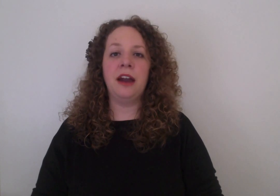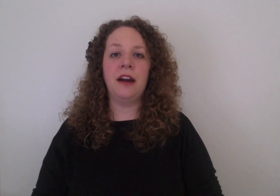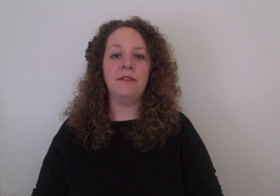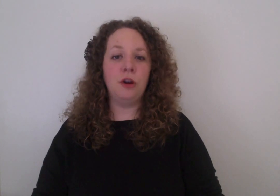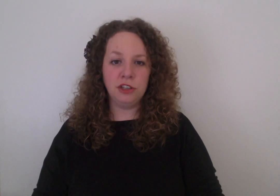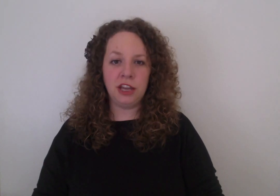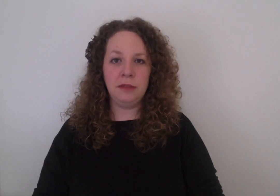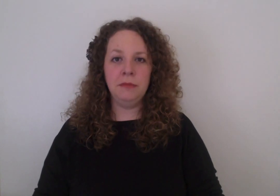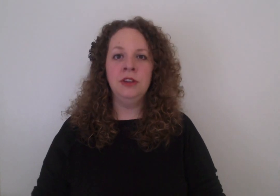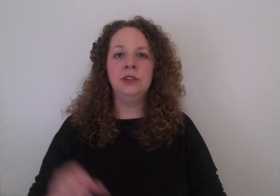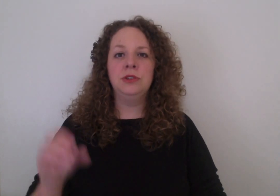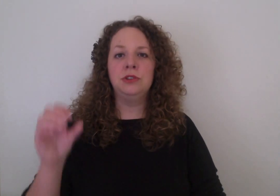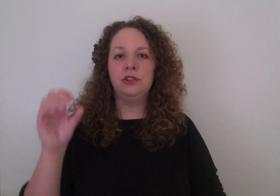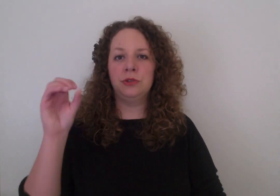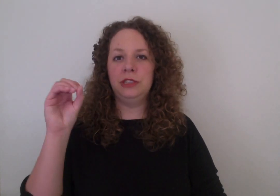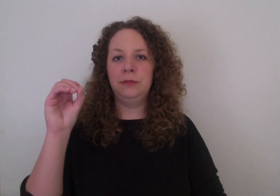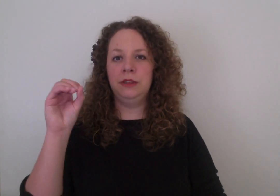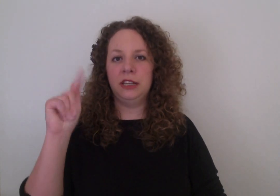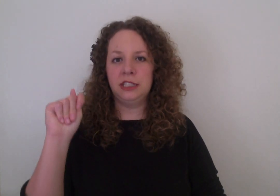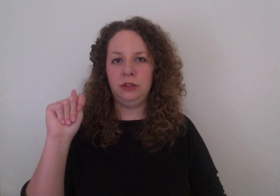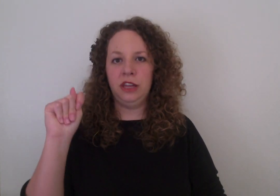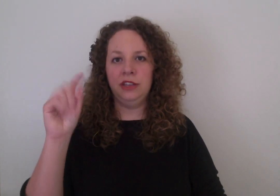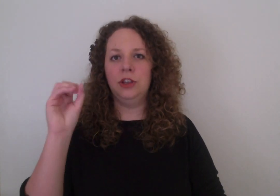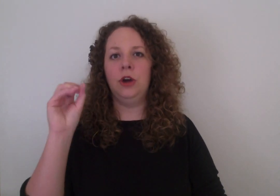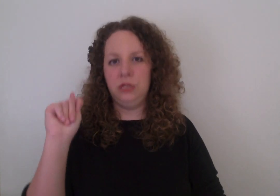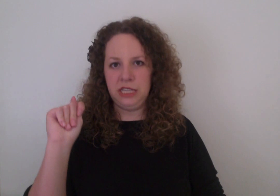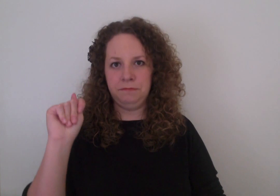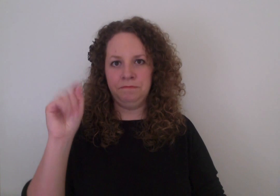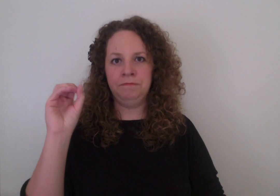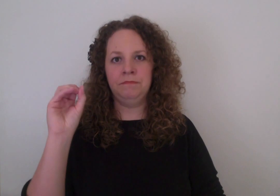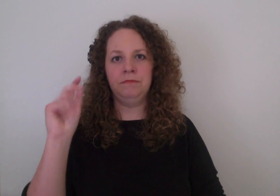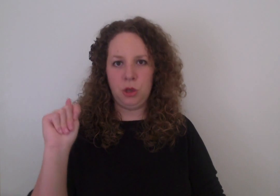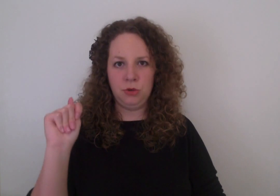have overtime. So it's just going to be the lexicalized OT. OT.